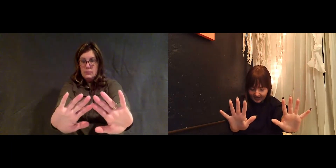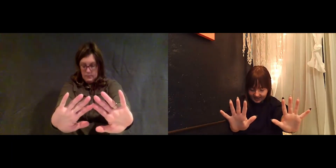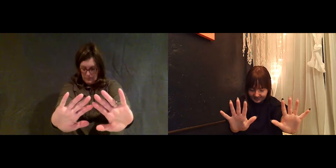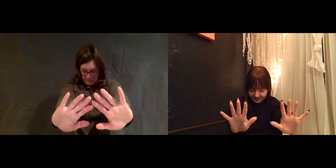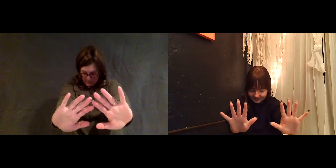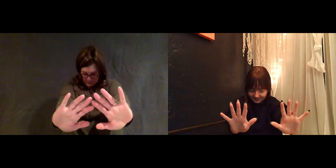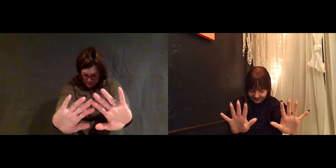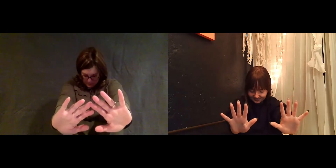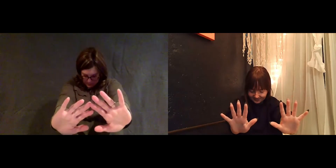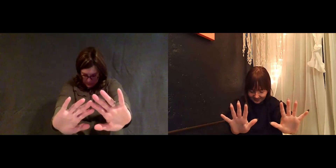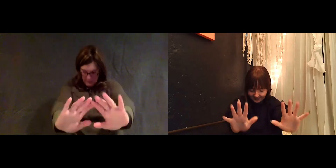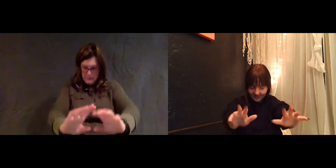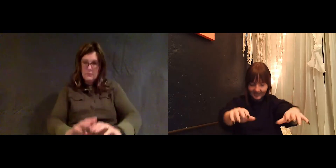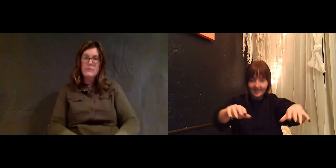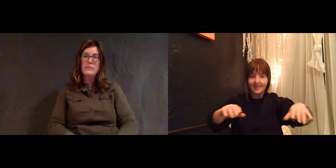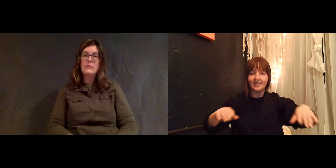back.